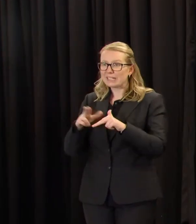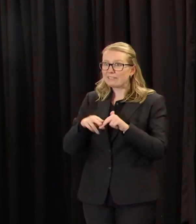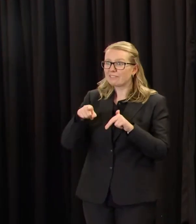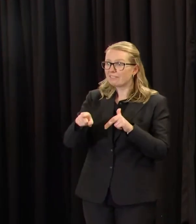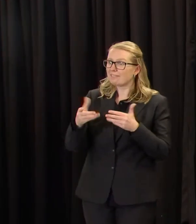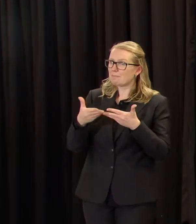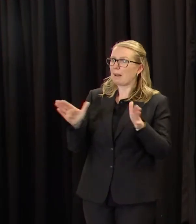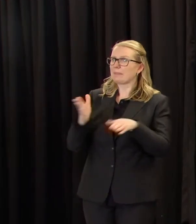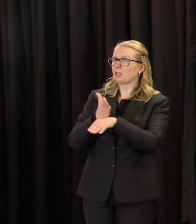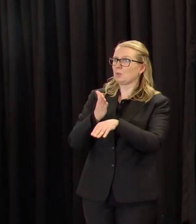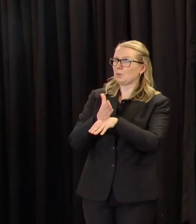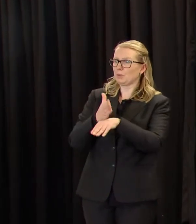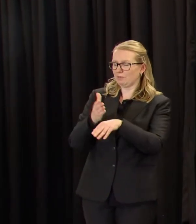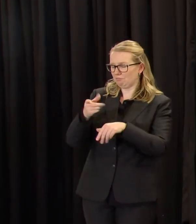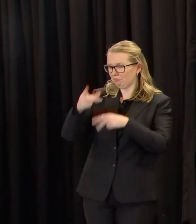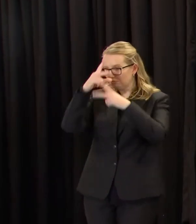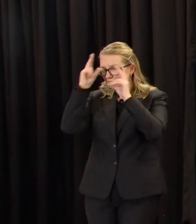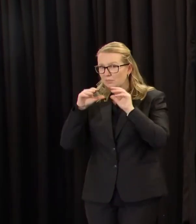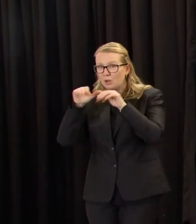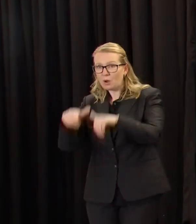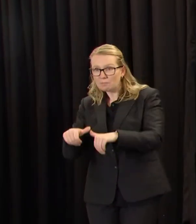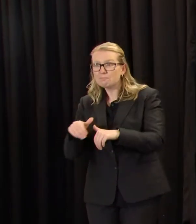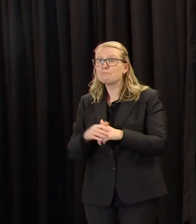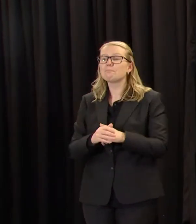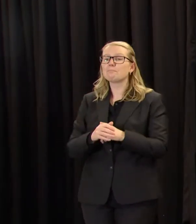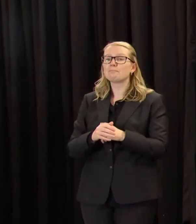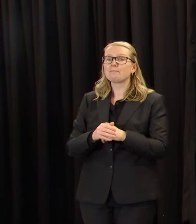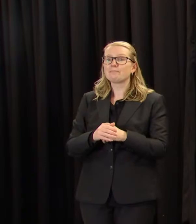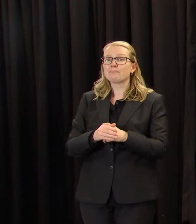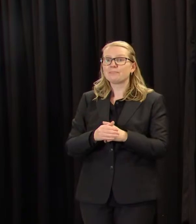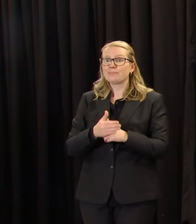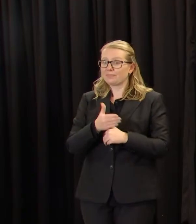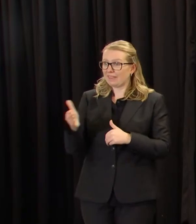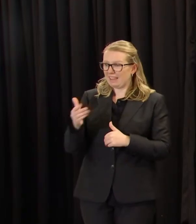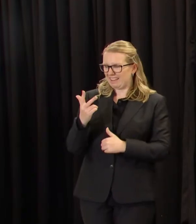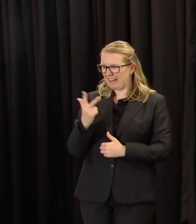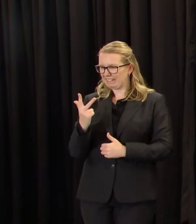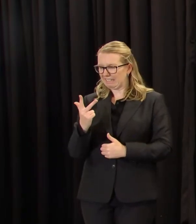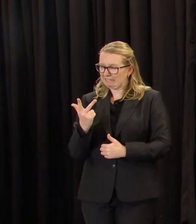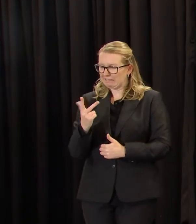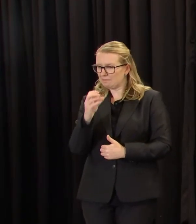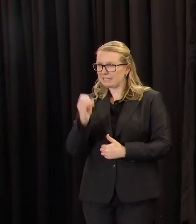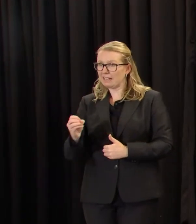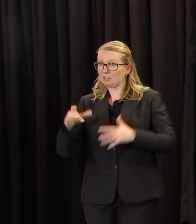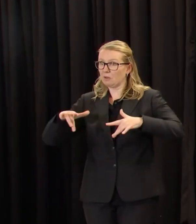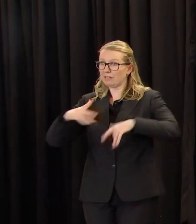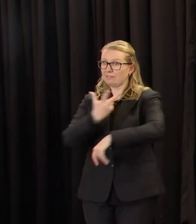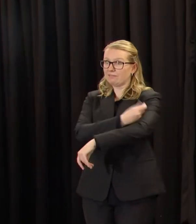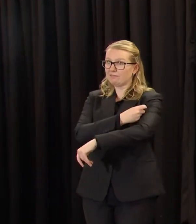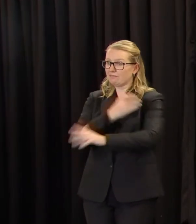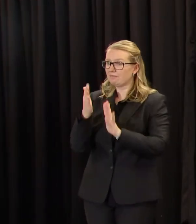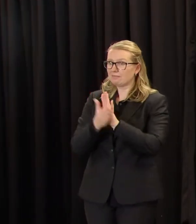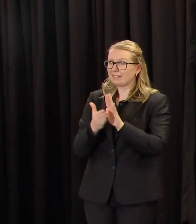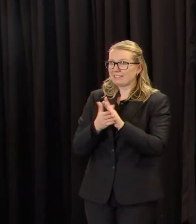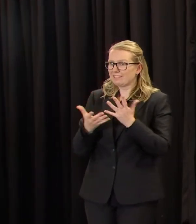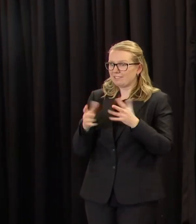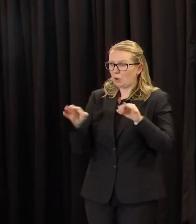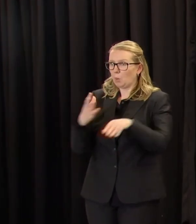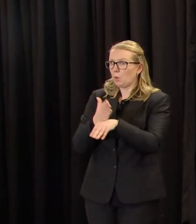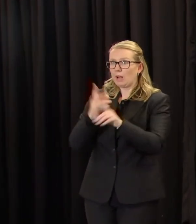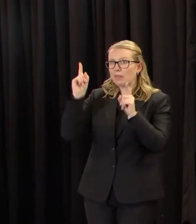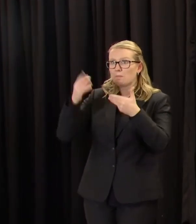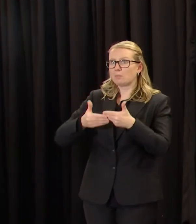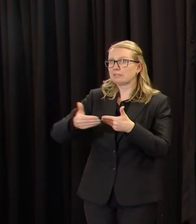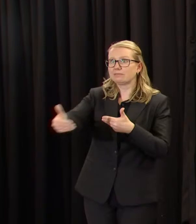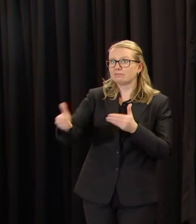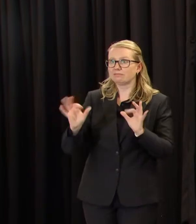about, 15, 18% of the workforce. They're not being rostered on at the moment. So these are all very challenging things,